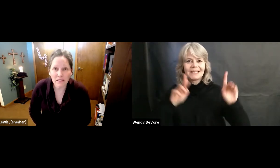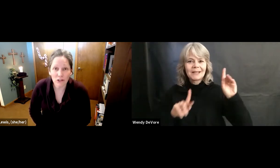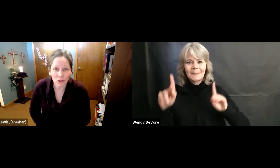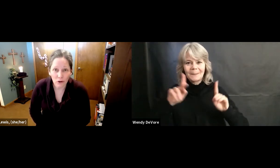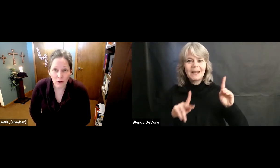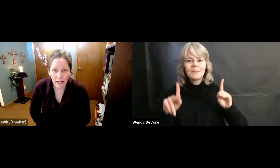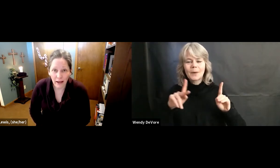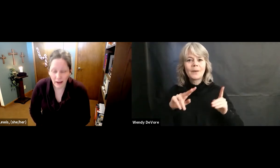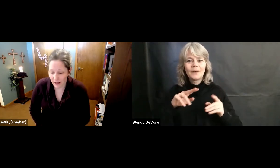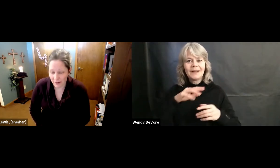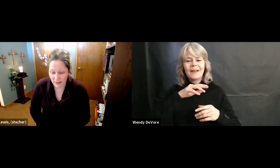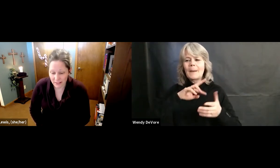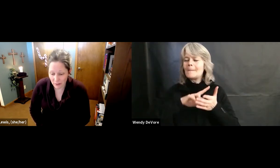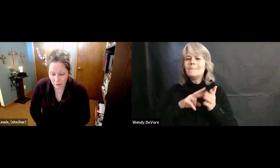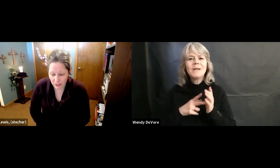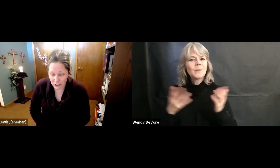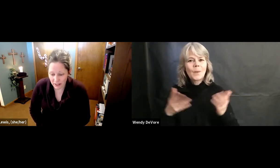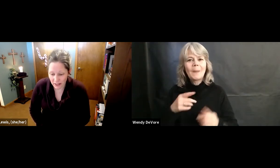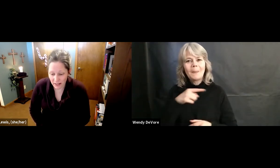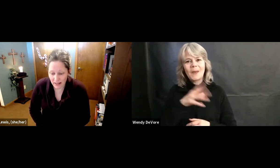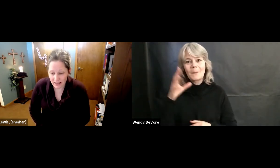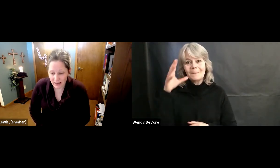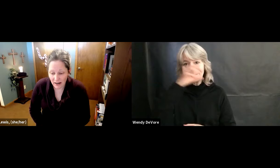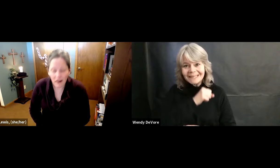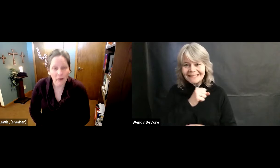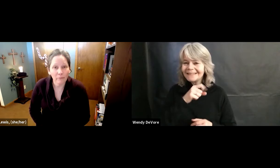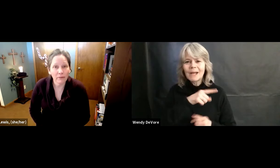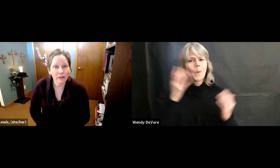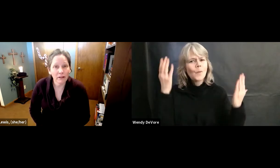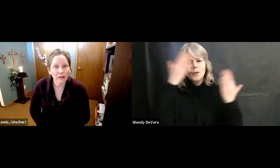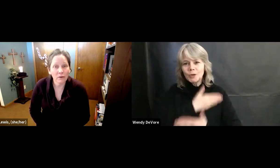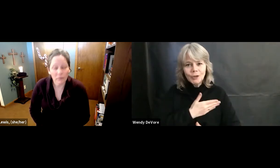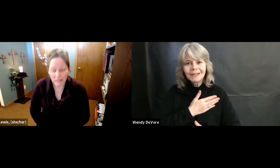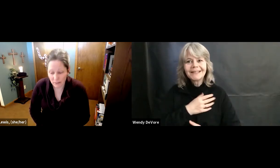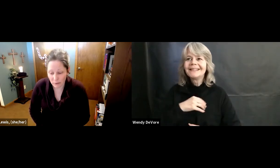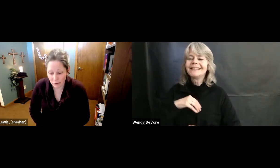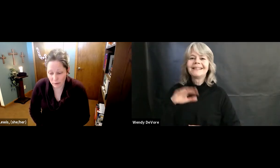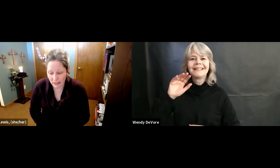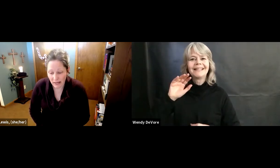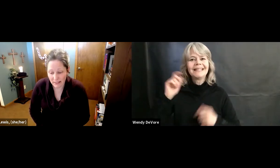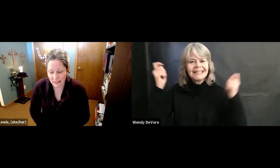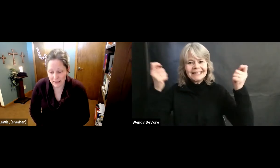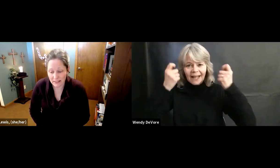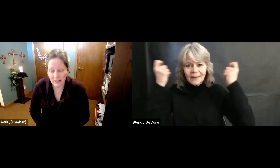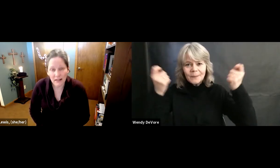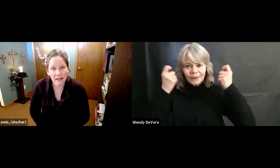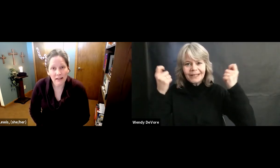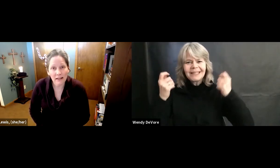miss the joy and the celebration that come when someone